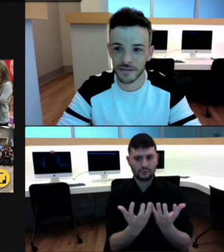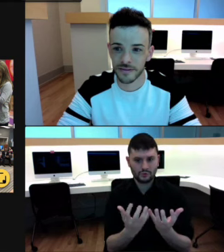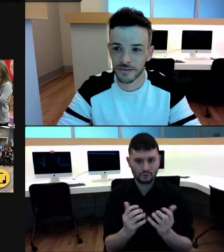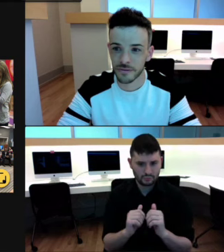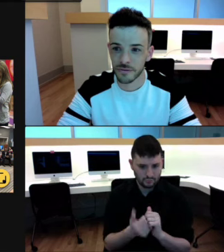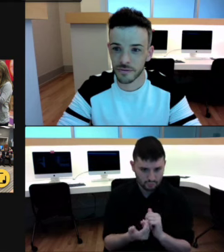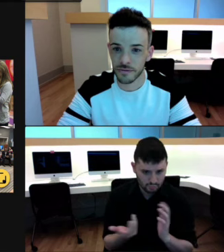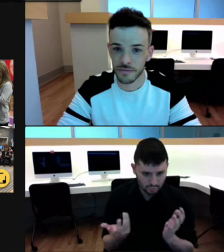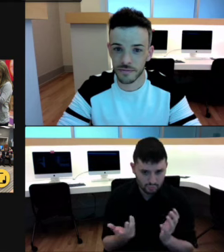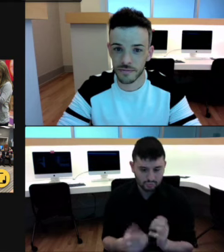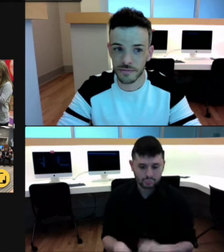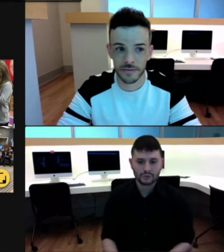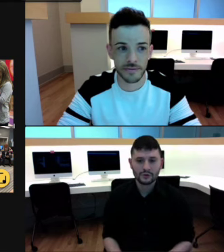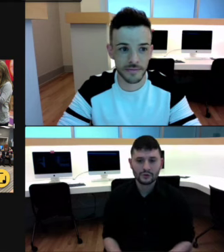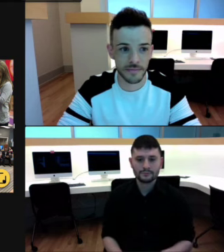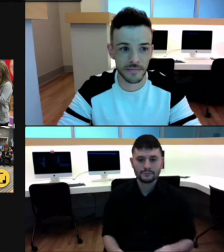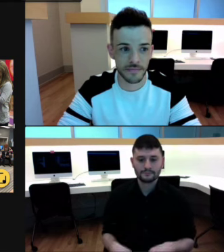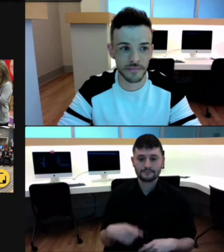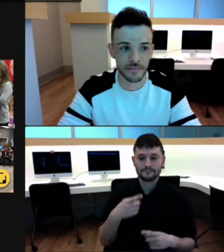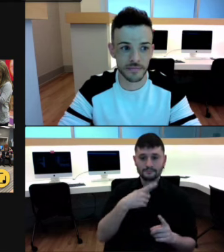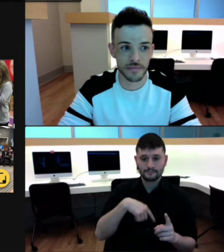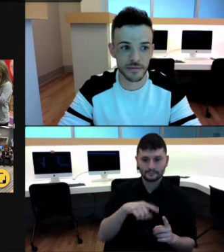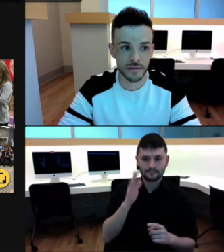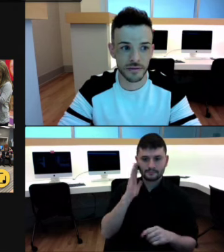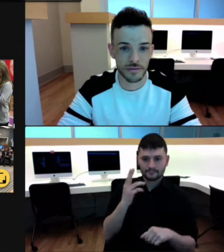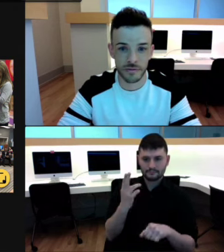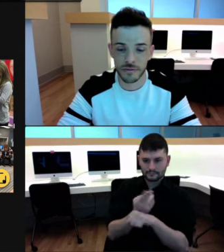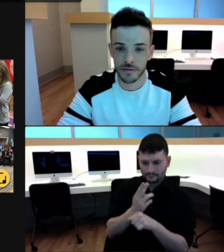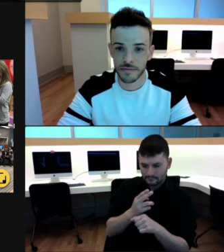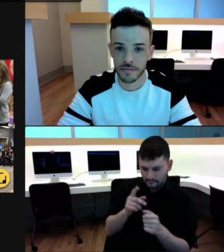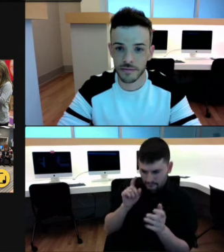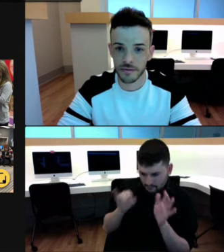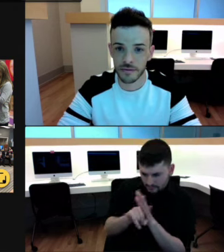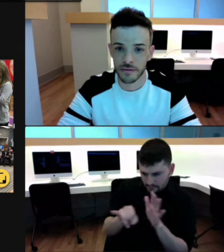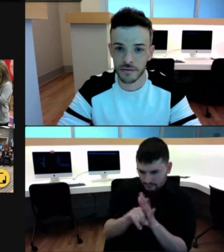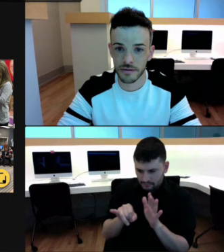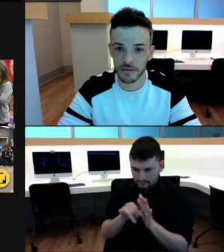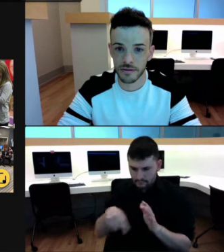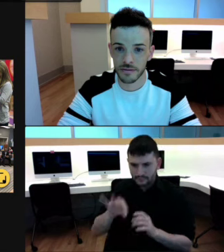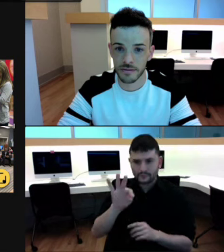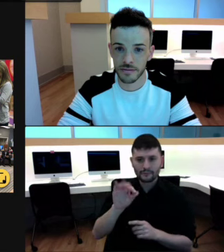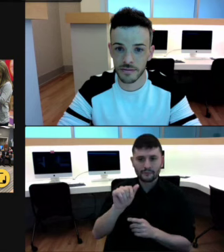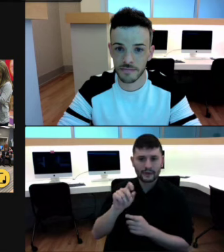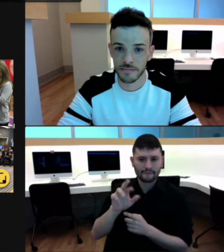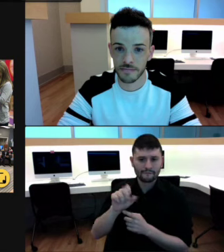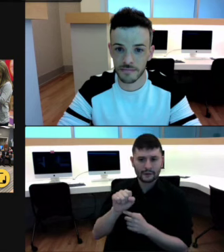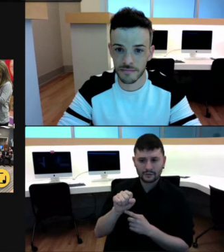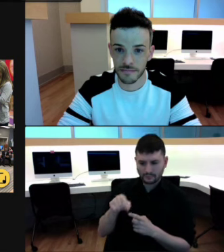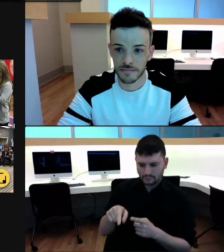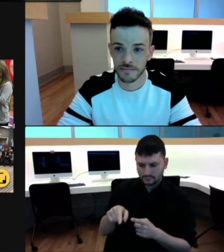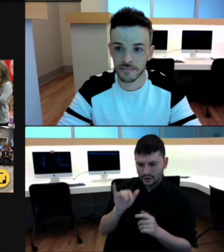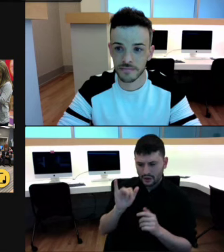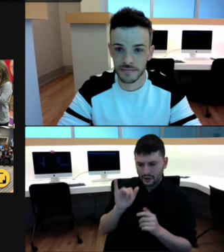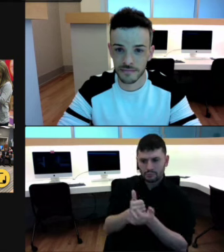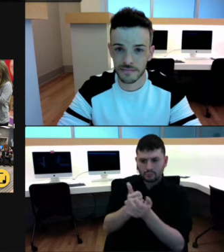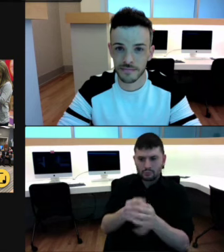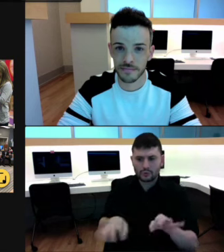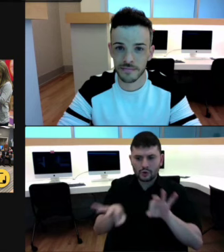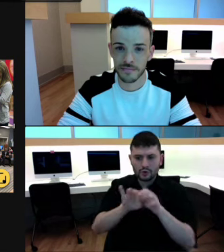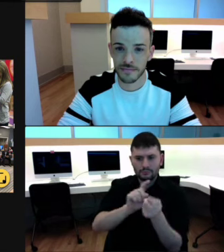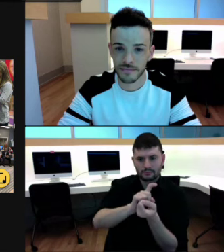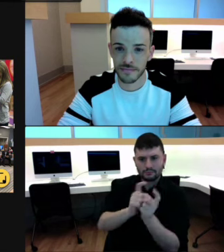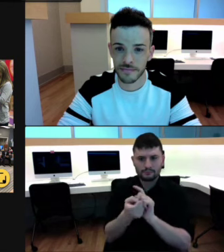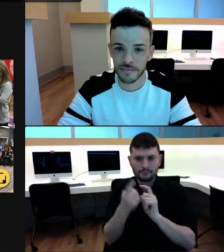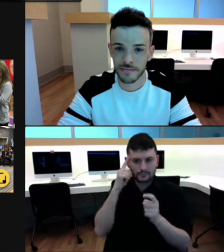So we want to identify factors in how this can translate to optimal gesture learning. We